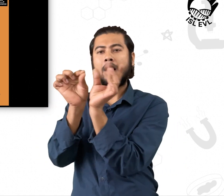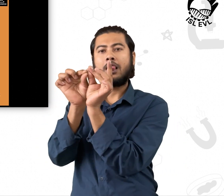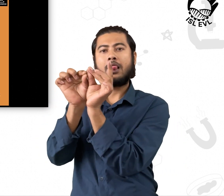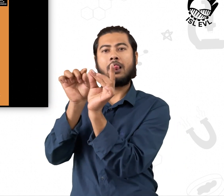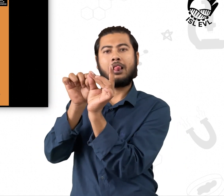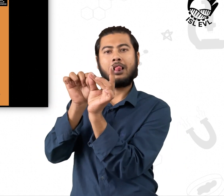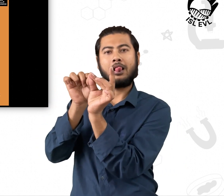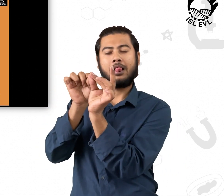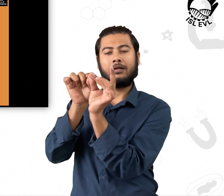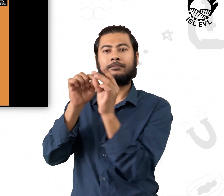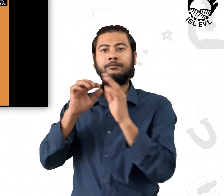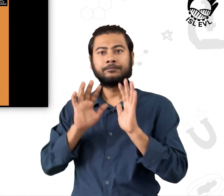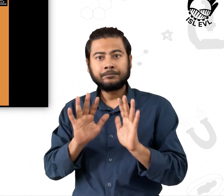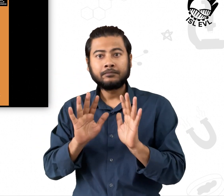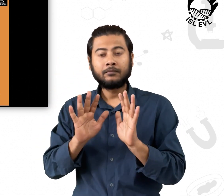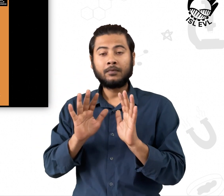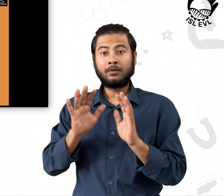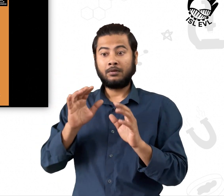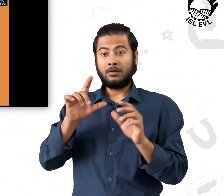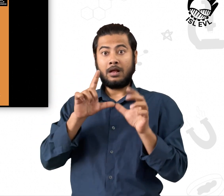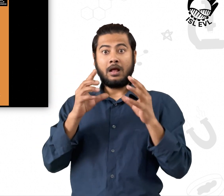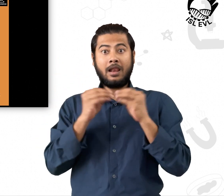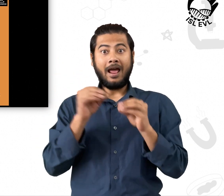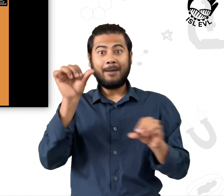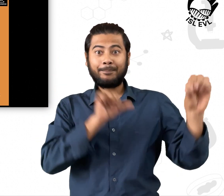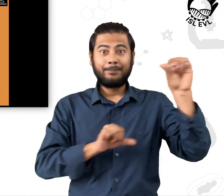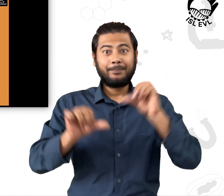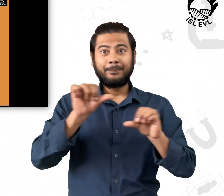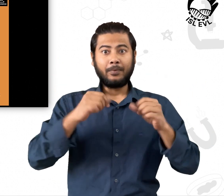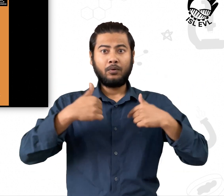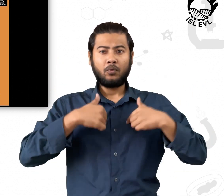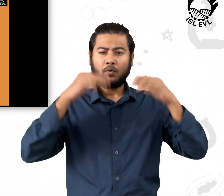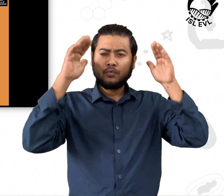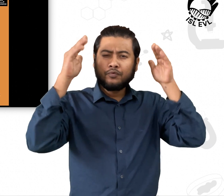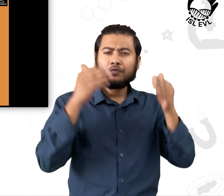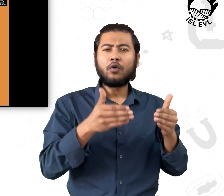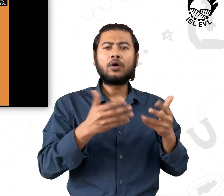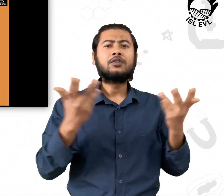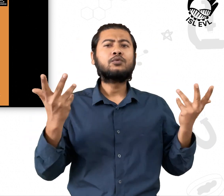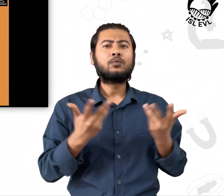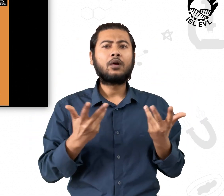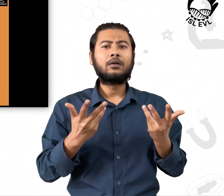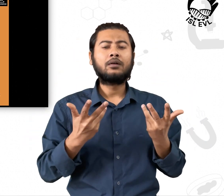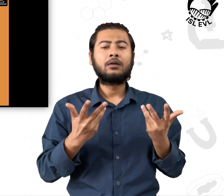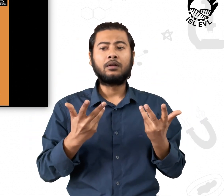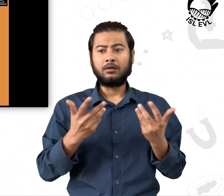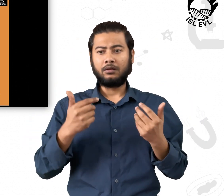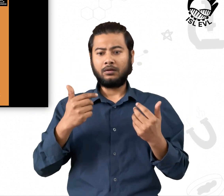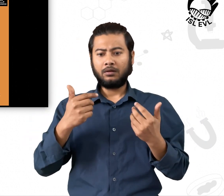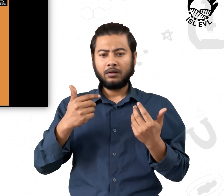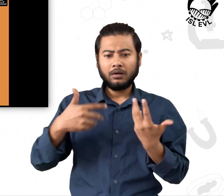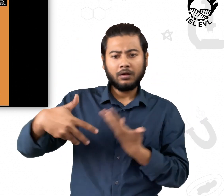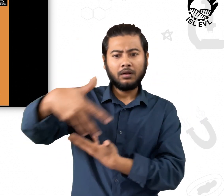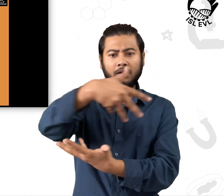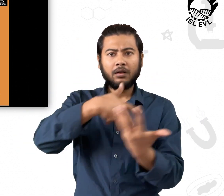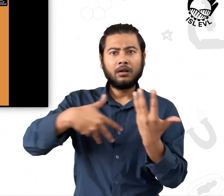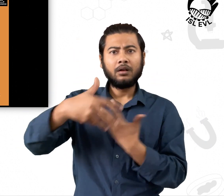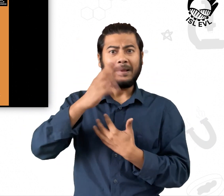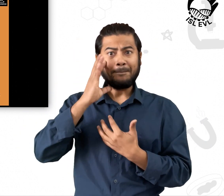sort of more of why questions. So we are interested in then why should you be social? Why should